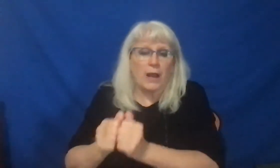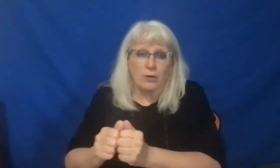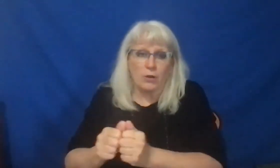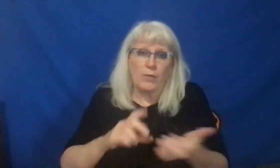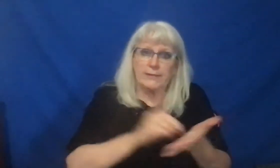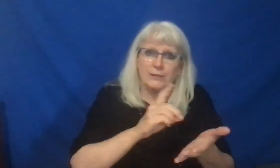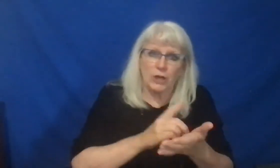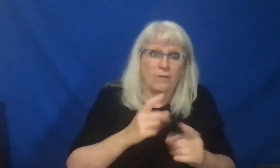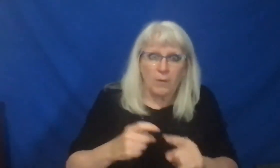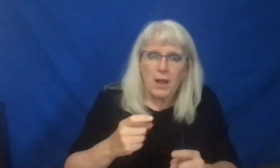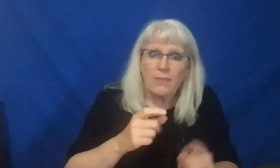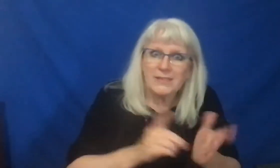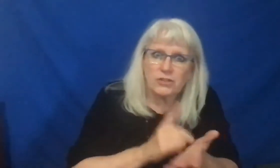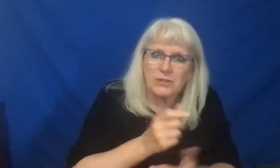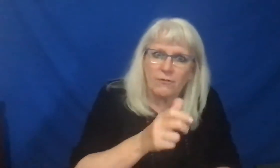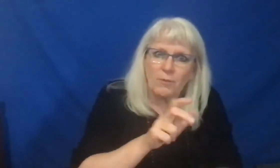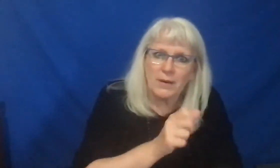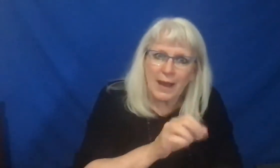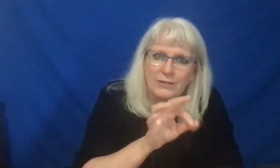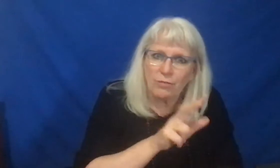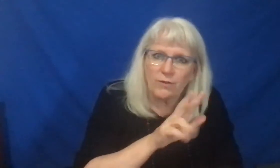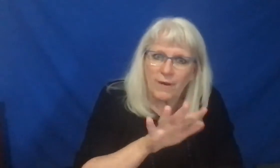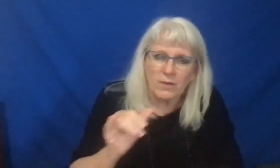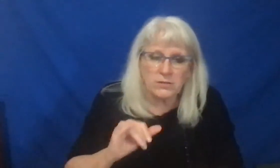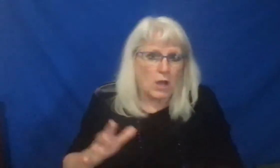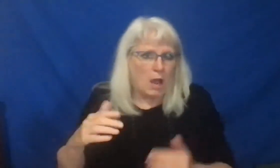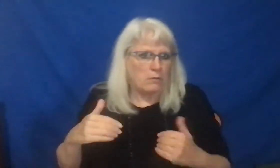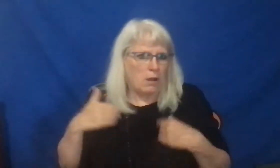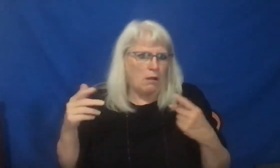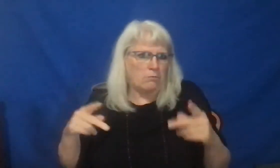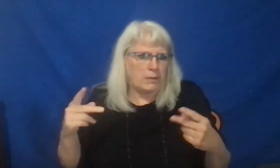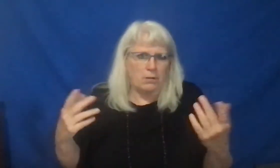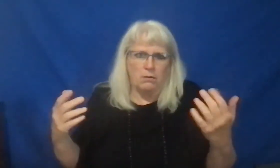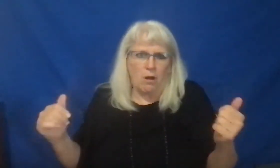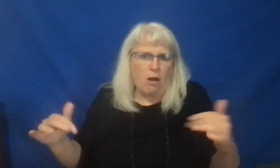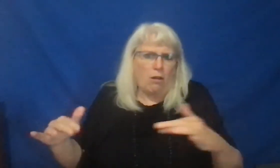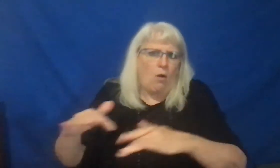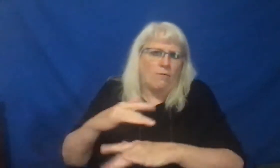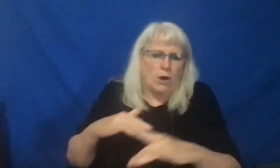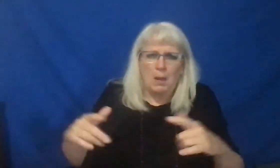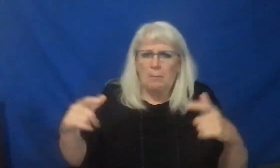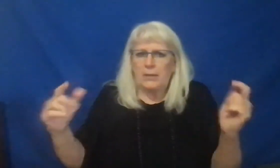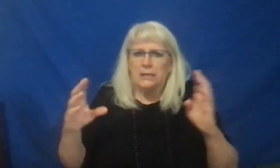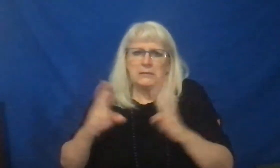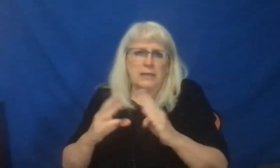every word, and I had young peoples, and I was in a major city, and there were meetings 24/7, and